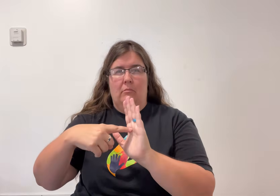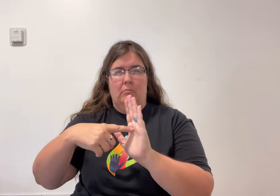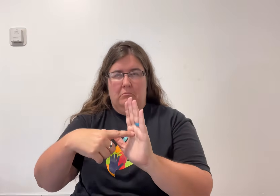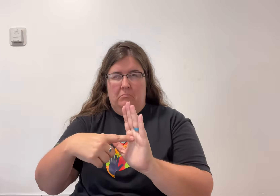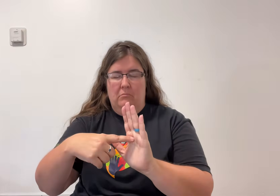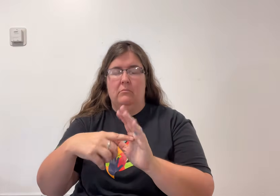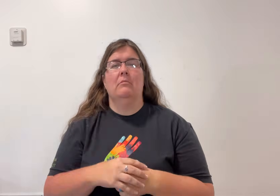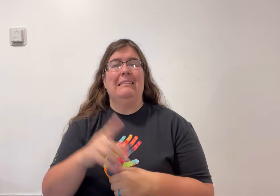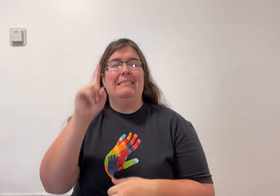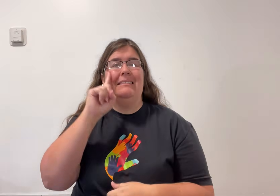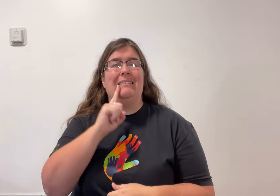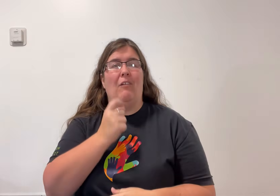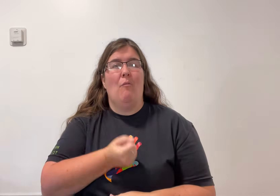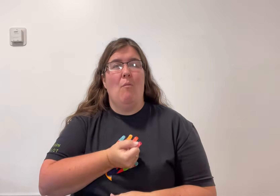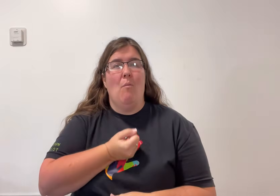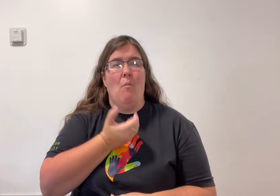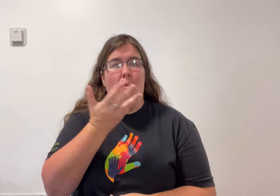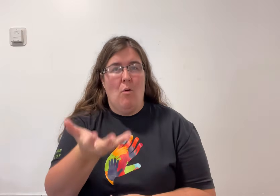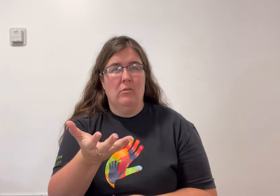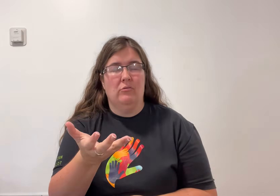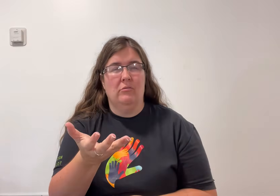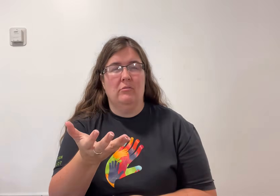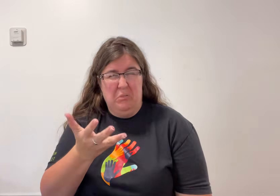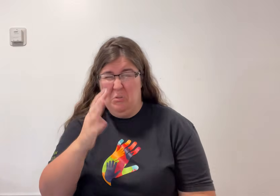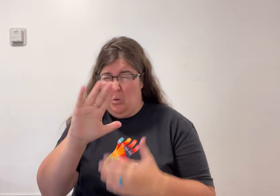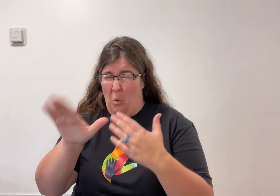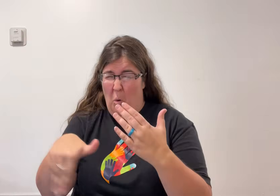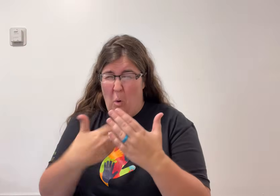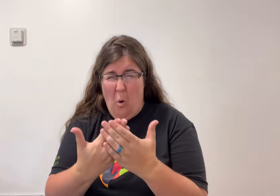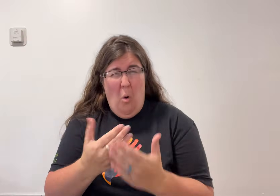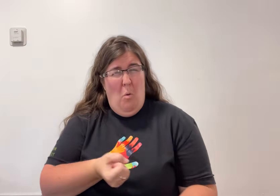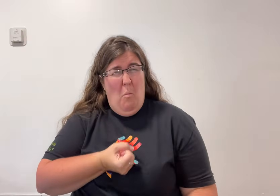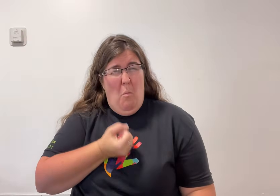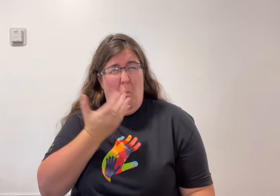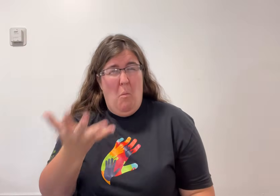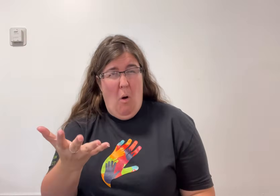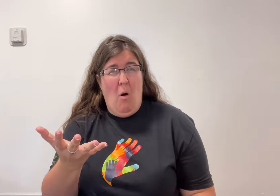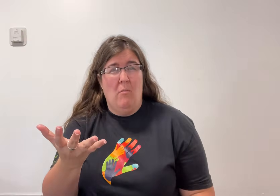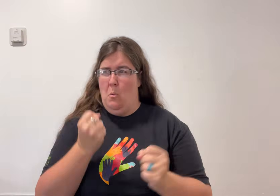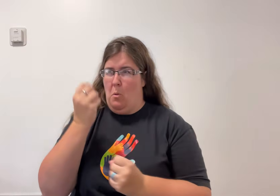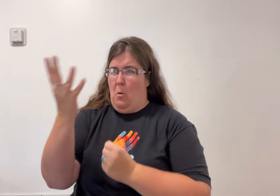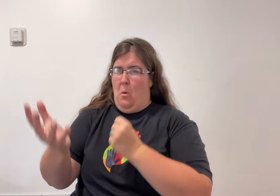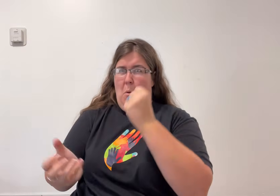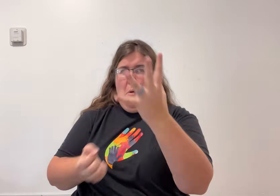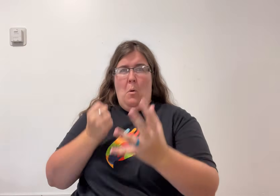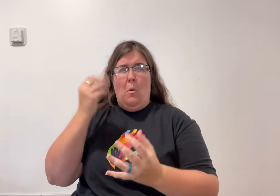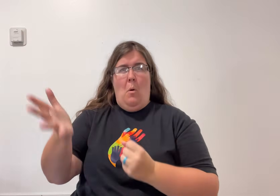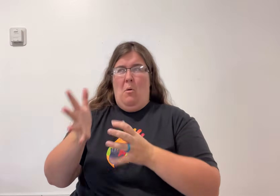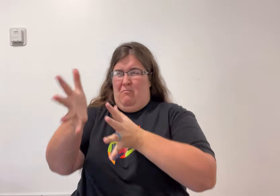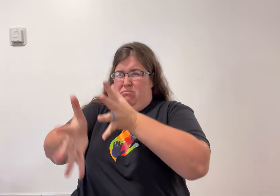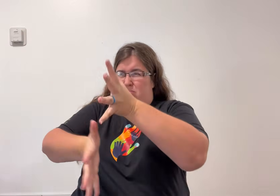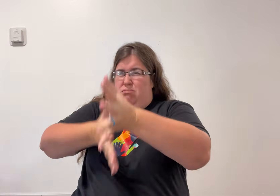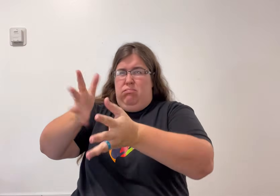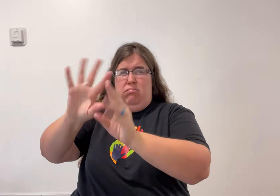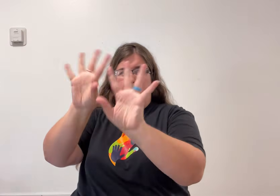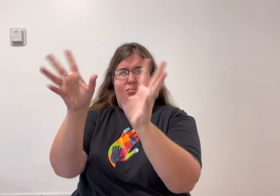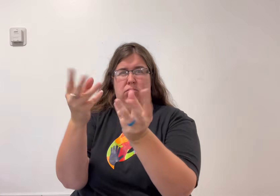example. Deaf poetry. You can have an entire deaf poem signed in a beautiful visual